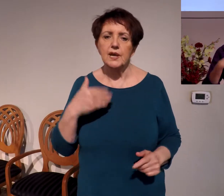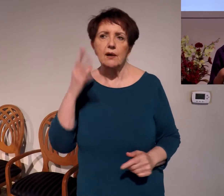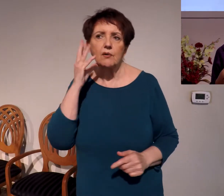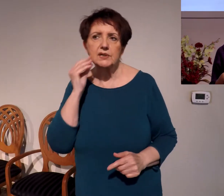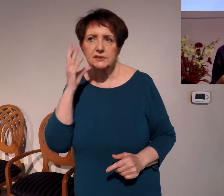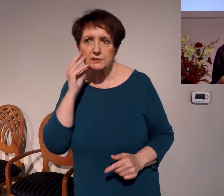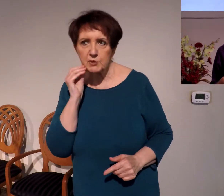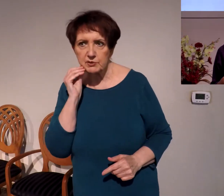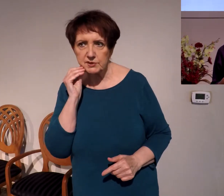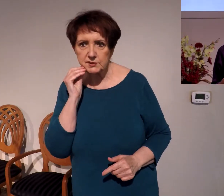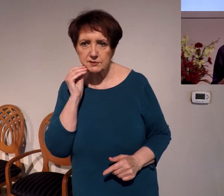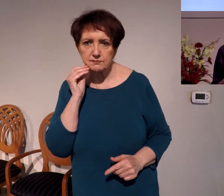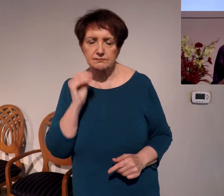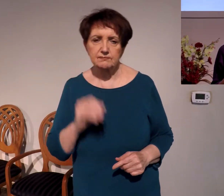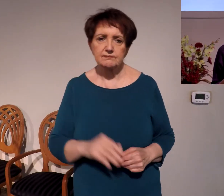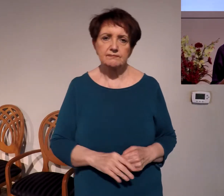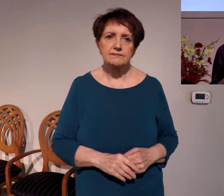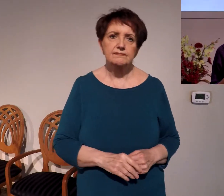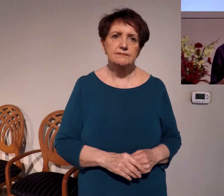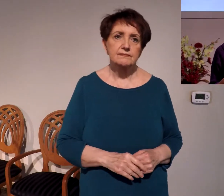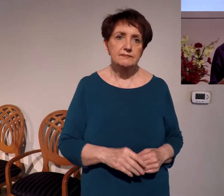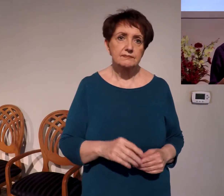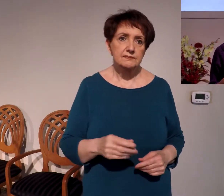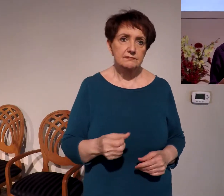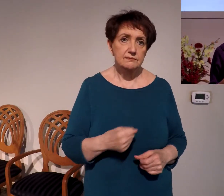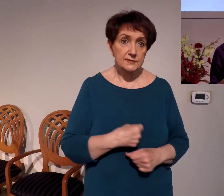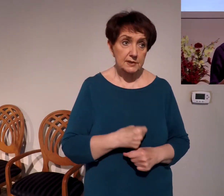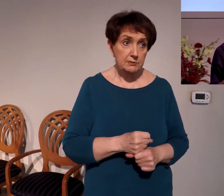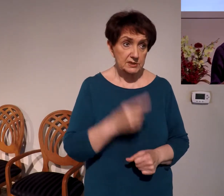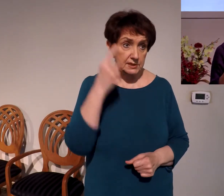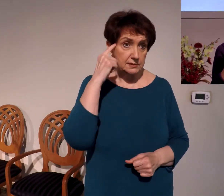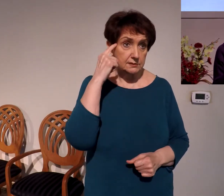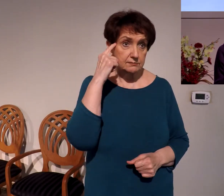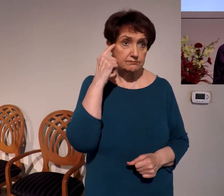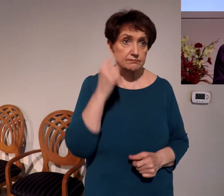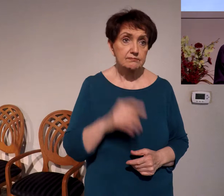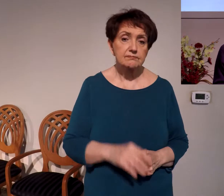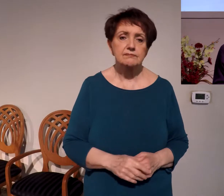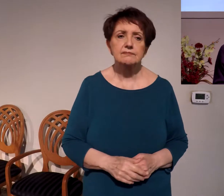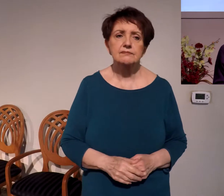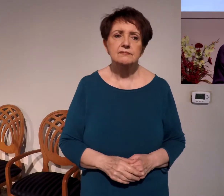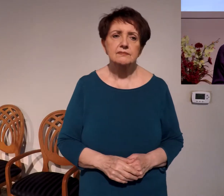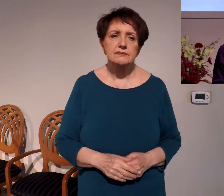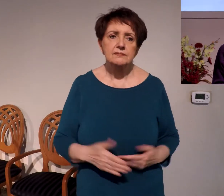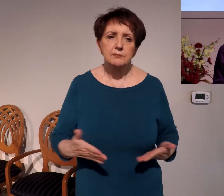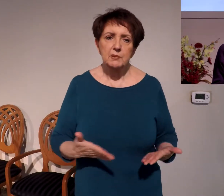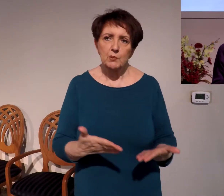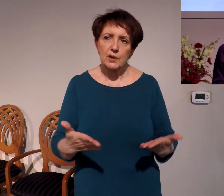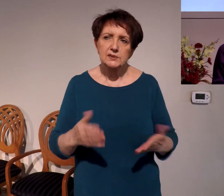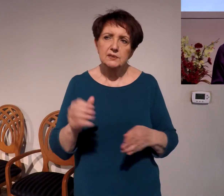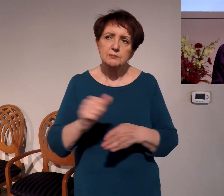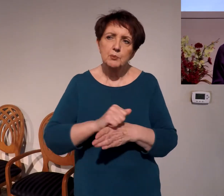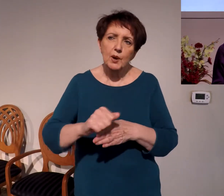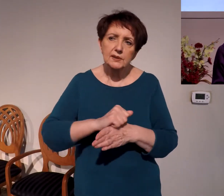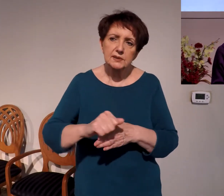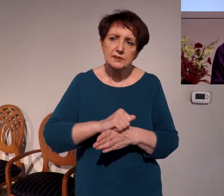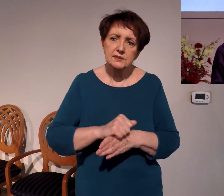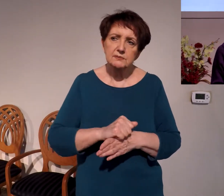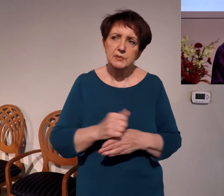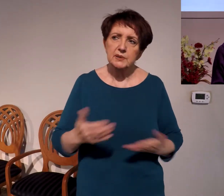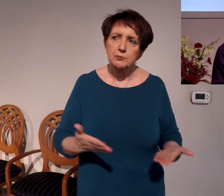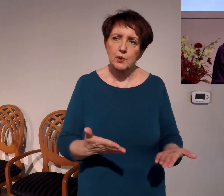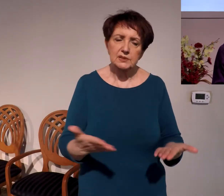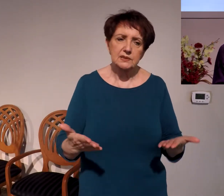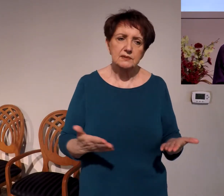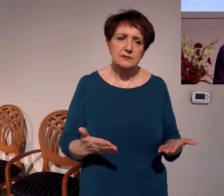currently engaged in. Does that make sense to you? Right? So be present. Practice being present